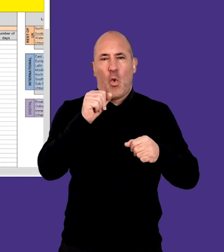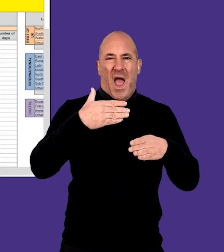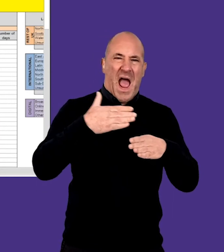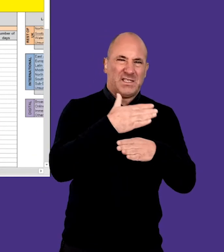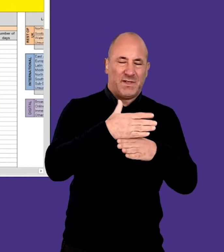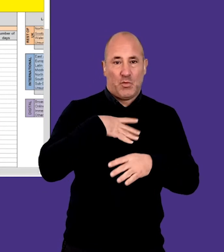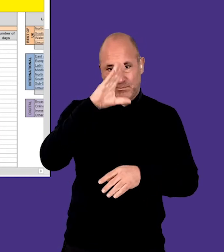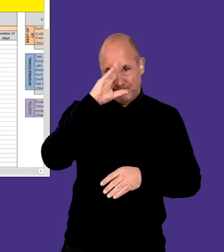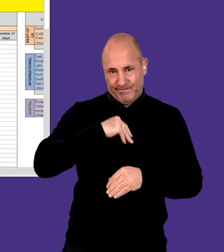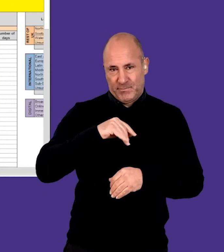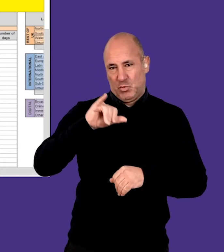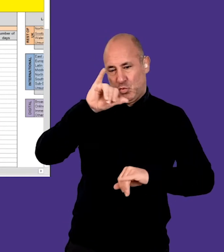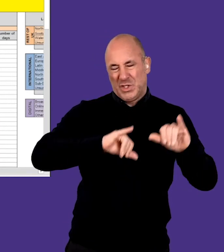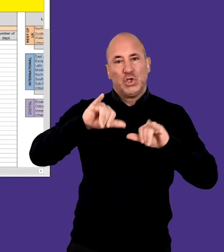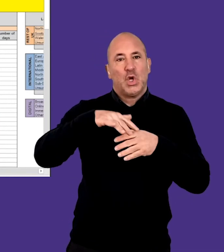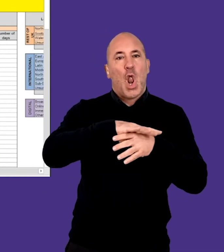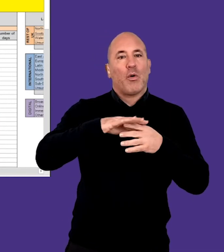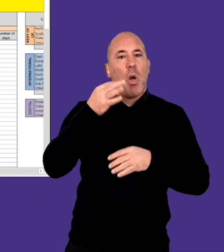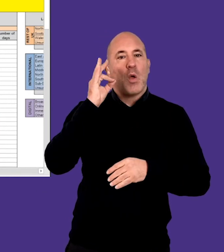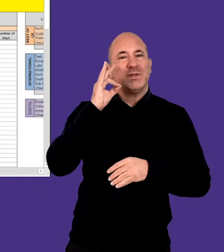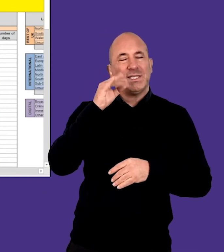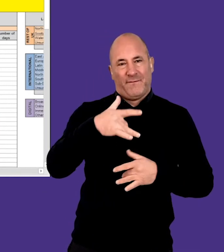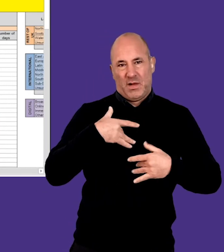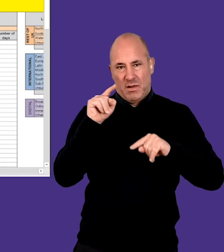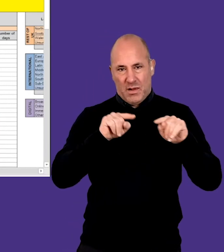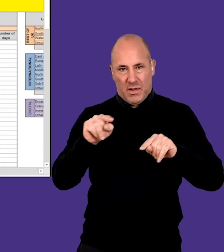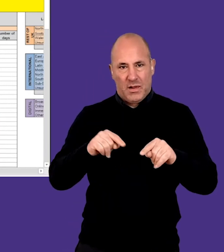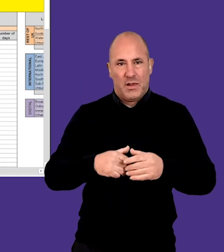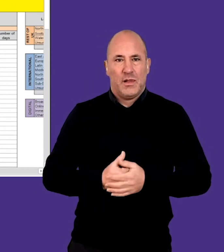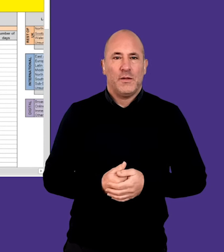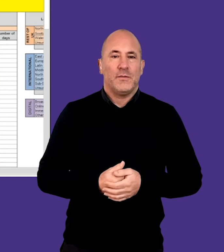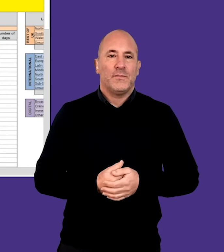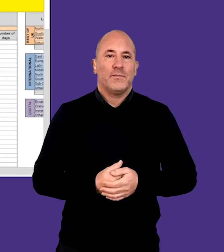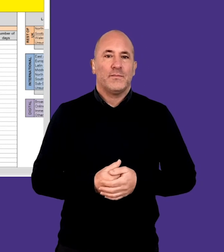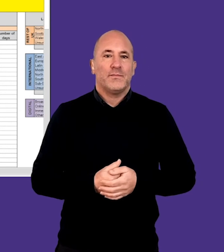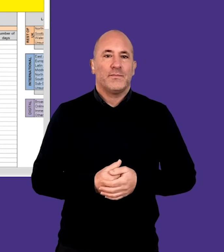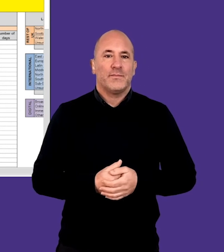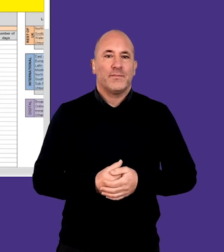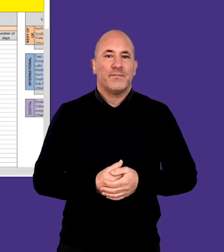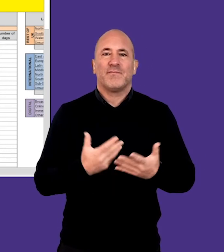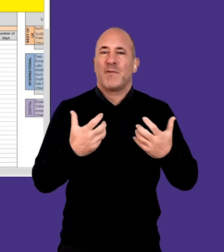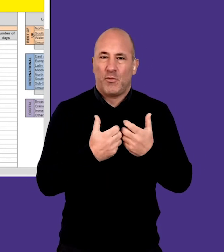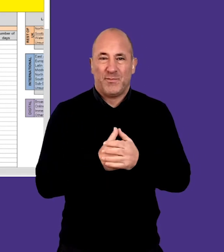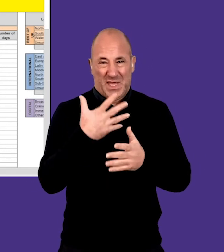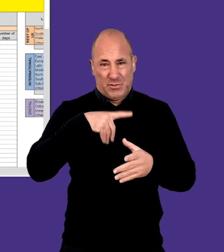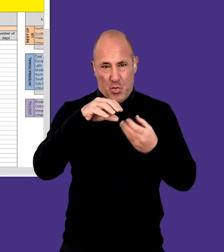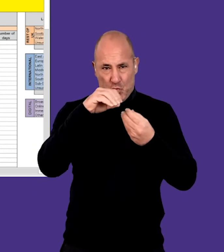like you to tell us which local authorities you anticipate your proposed activity will take place in. To do this, you'll need